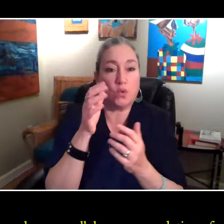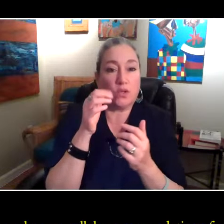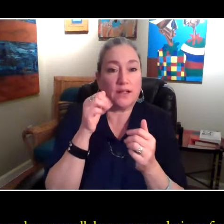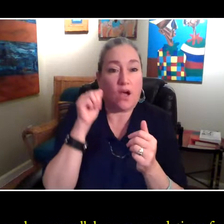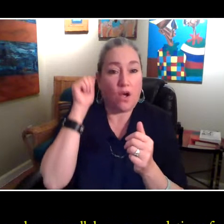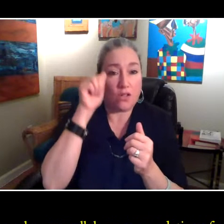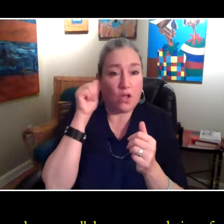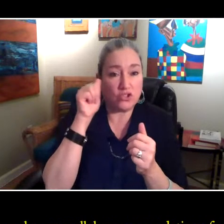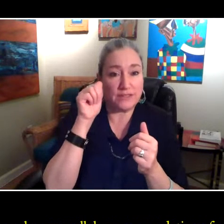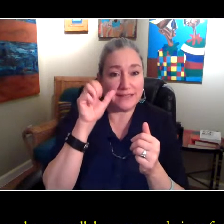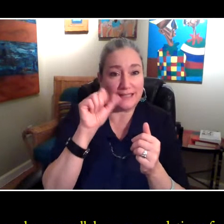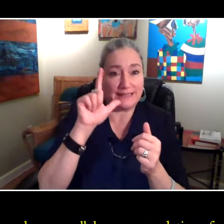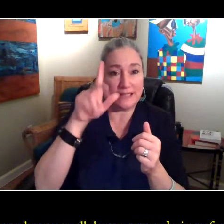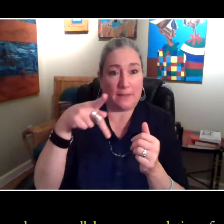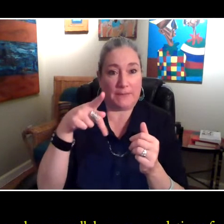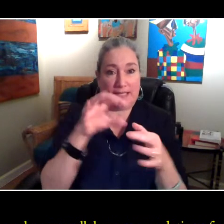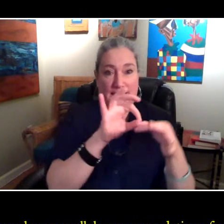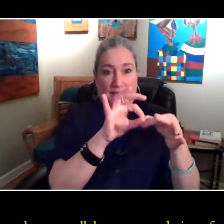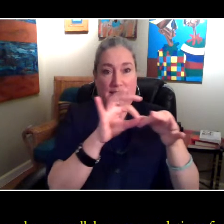strongly connected,